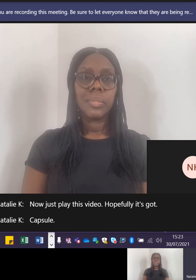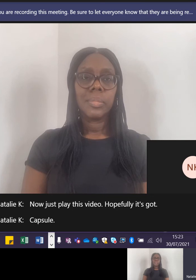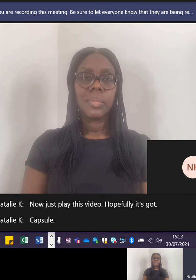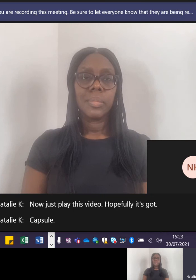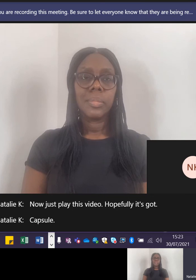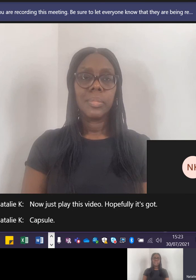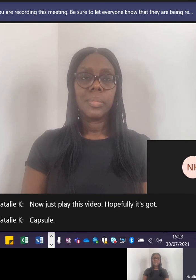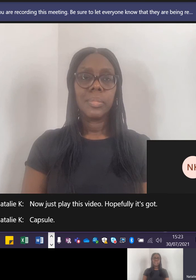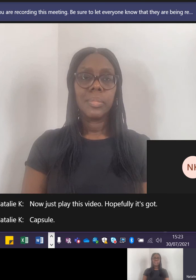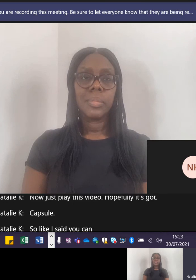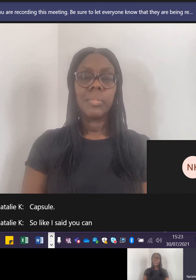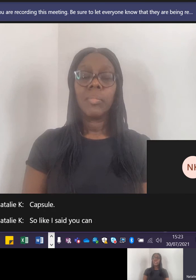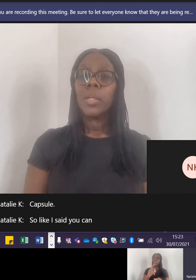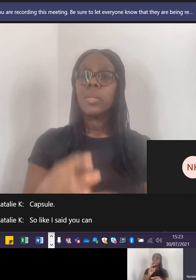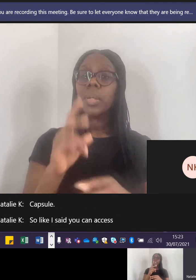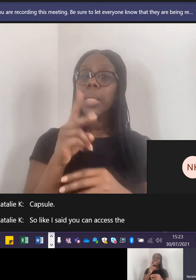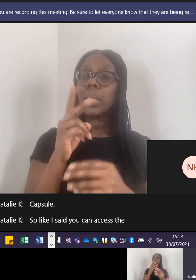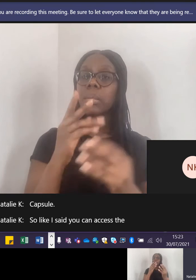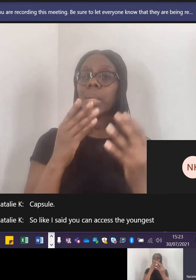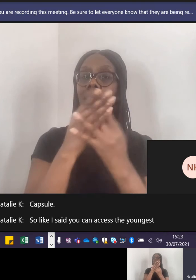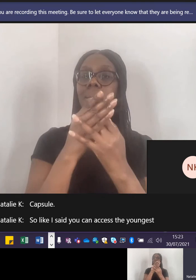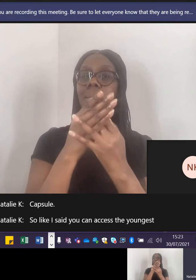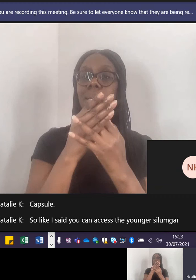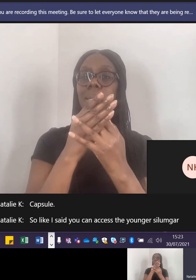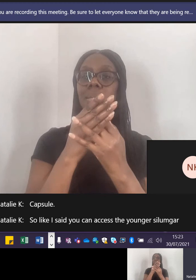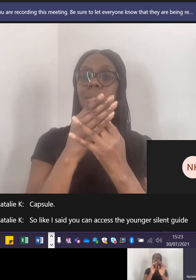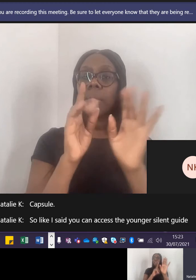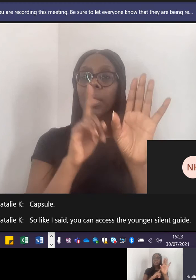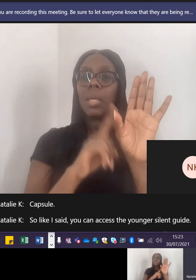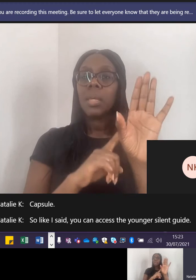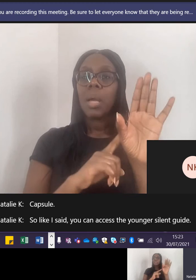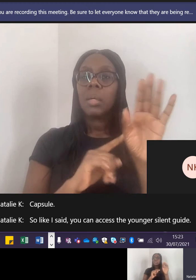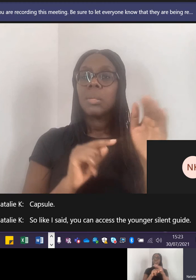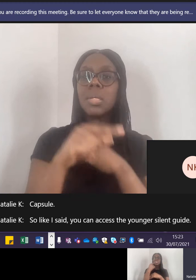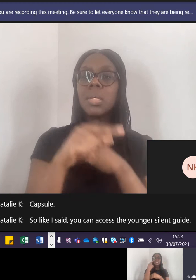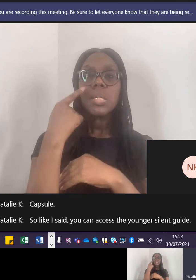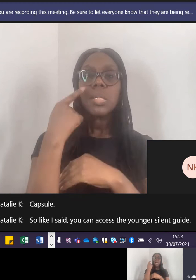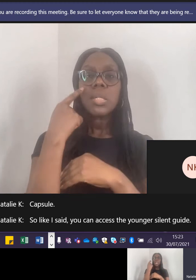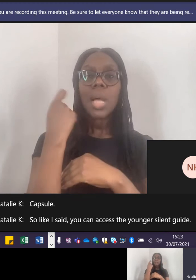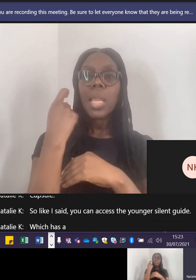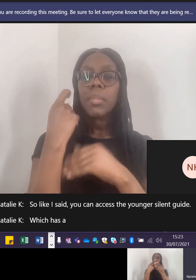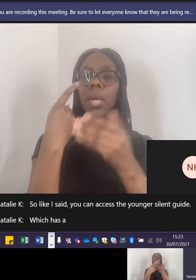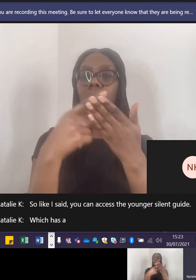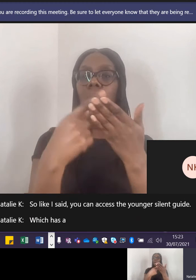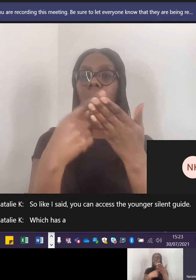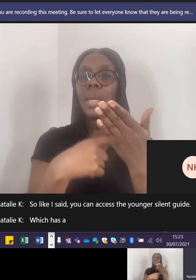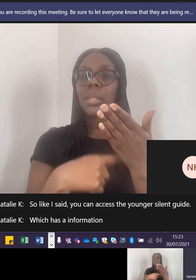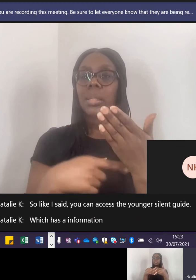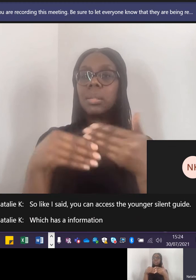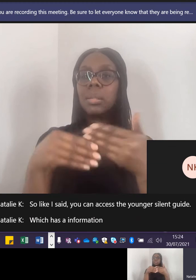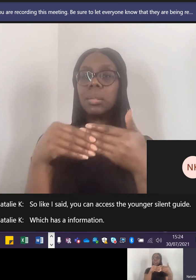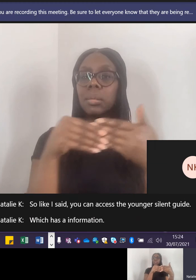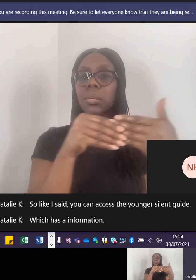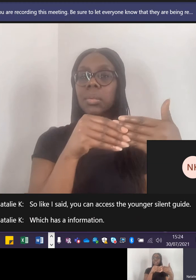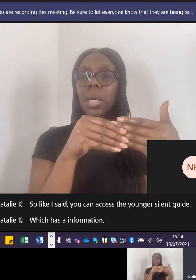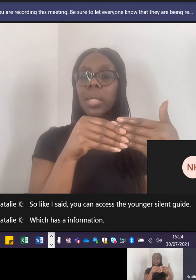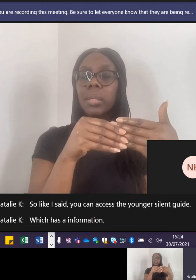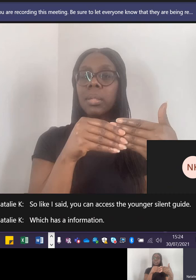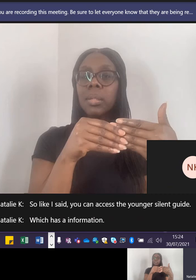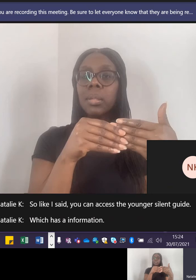So like I said, you can access the Young Asylum Guide, which has information